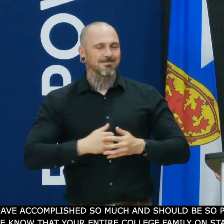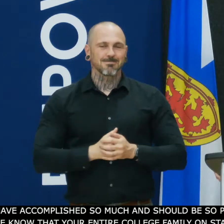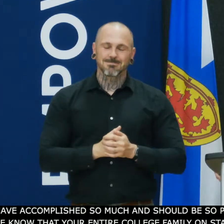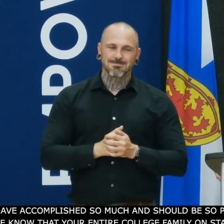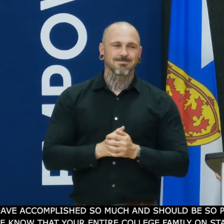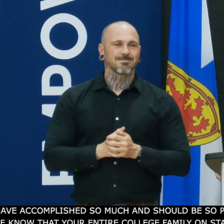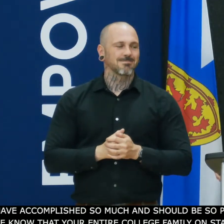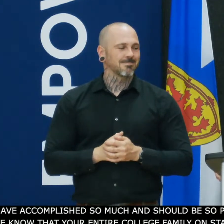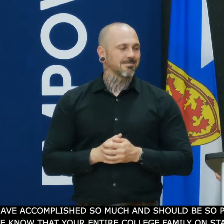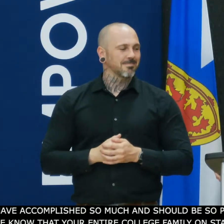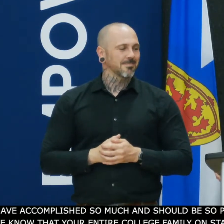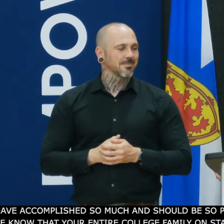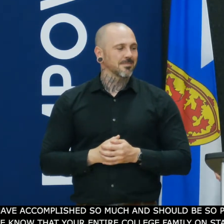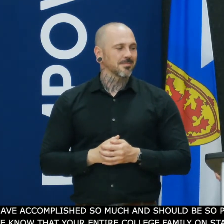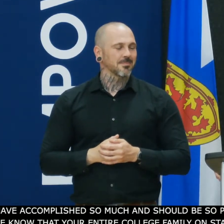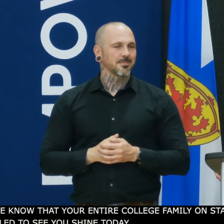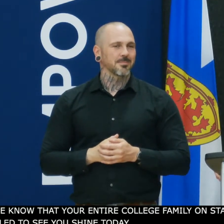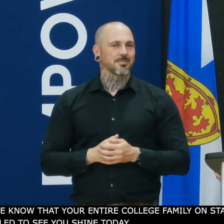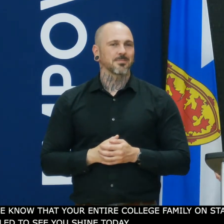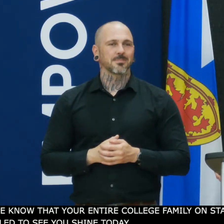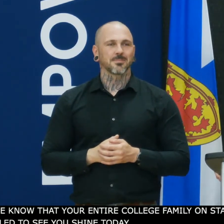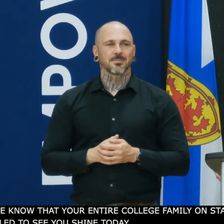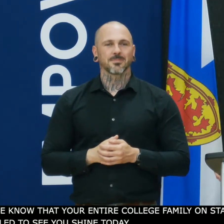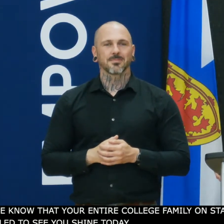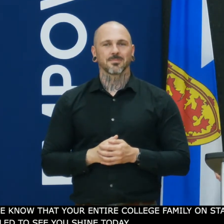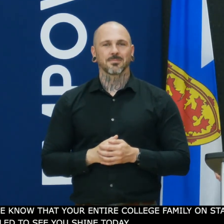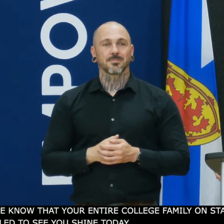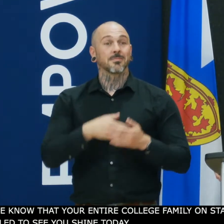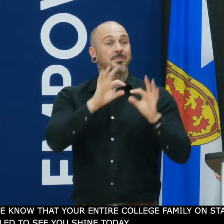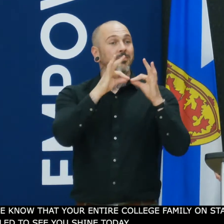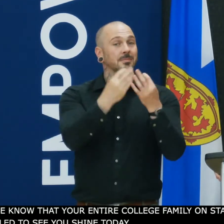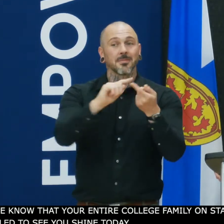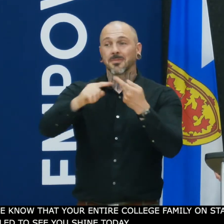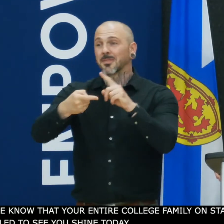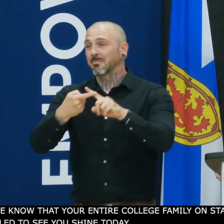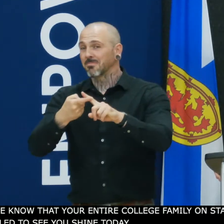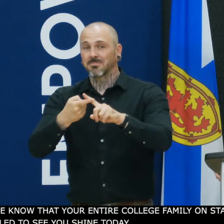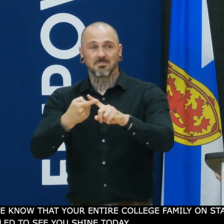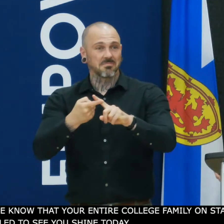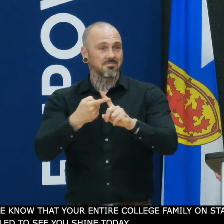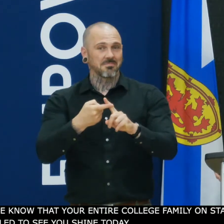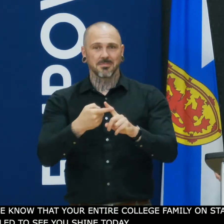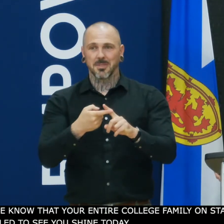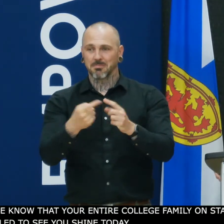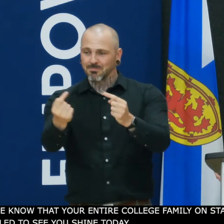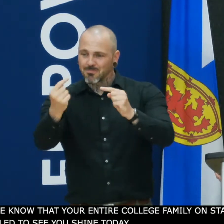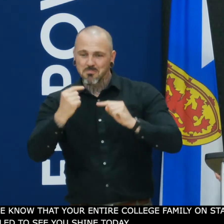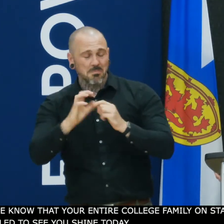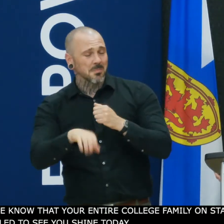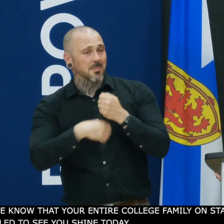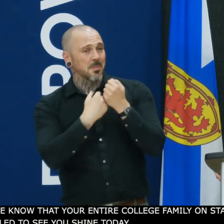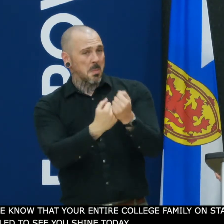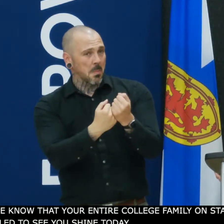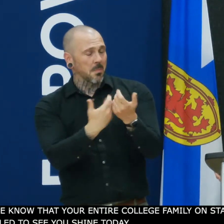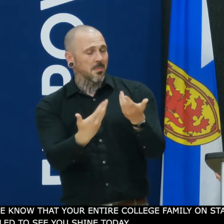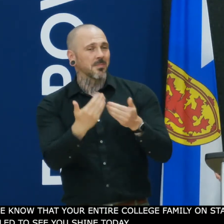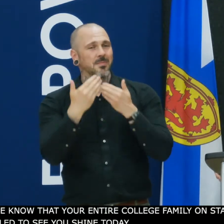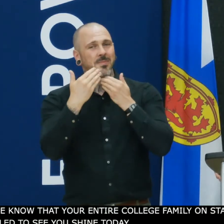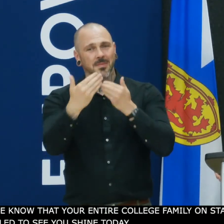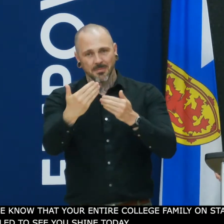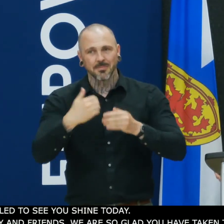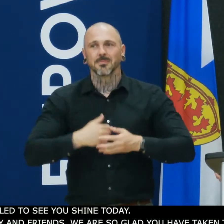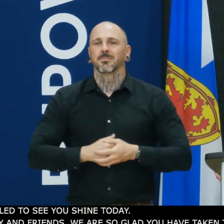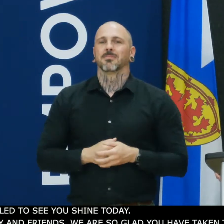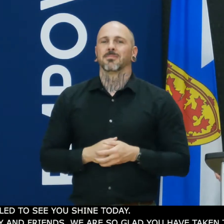Family and friends, we are so glad you have taken the time to support the graduates in person. We have ensured that